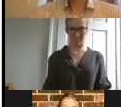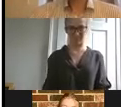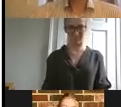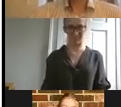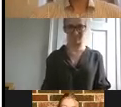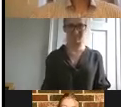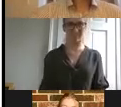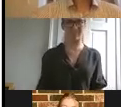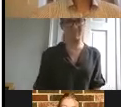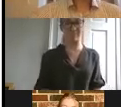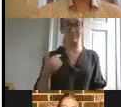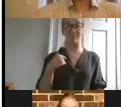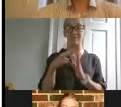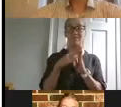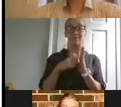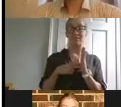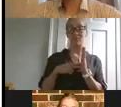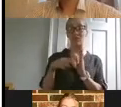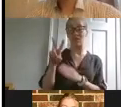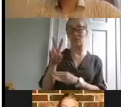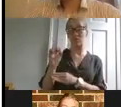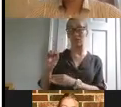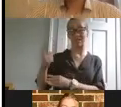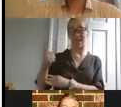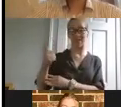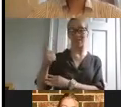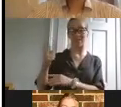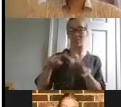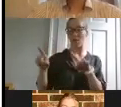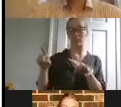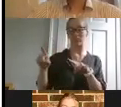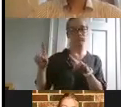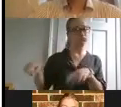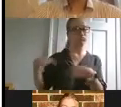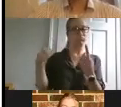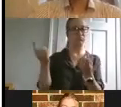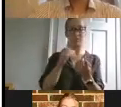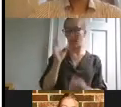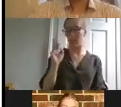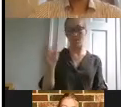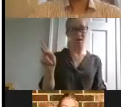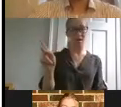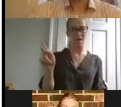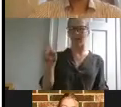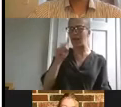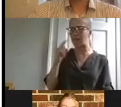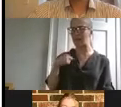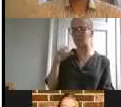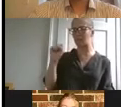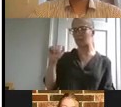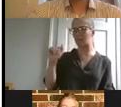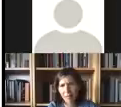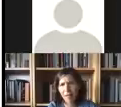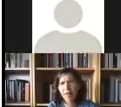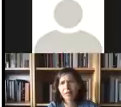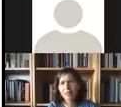for my first novel, 2010, but I haven't been back or been long. Oh, you were, I think I might have been on sabbatical or something. Or